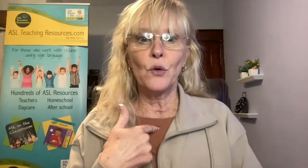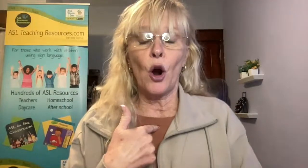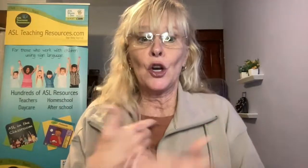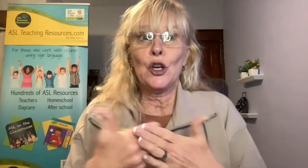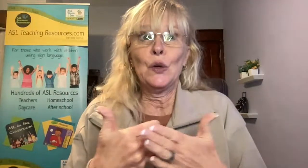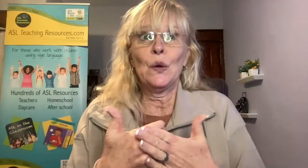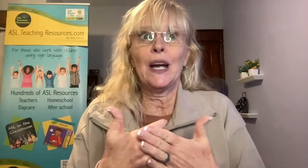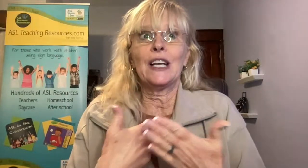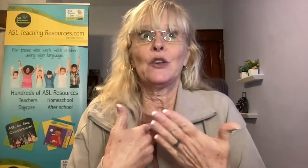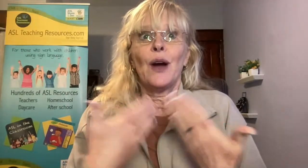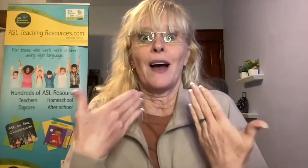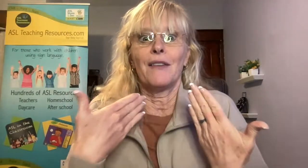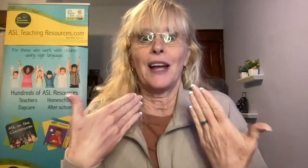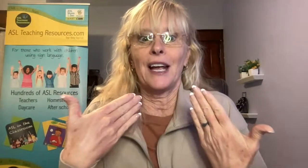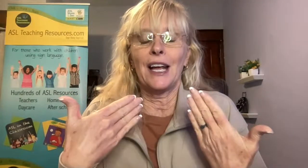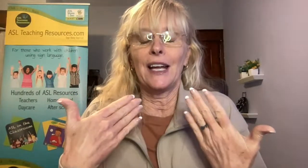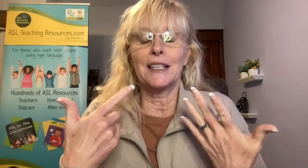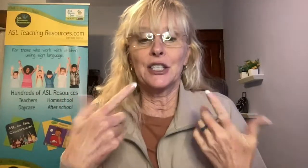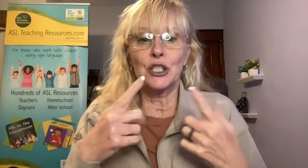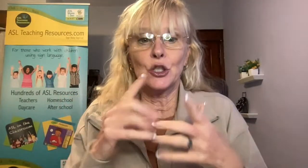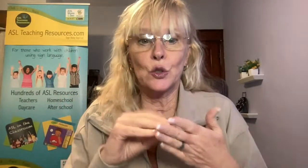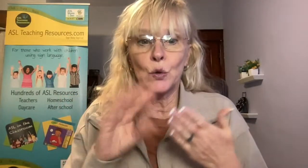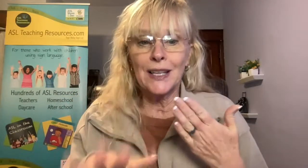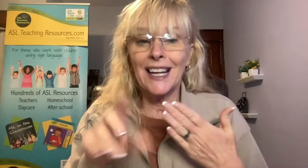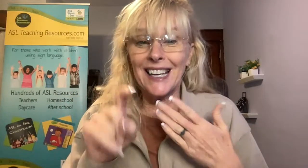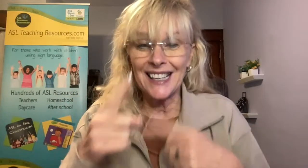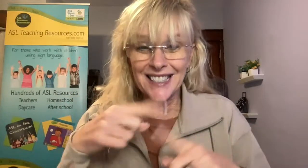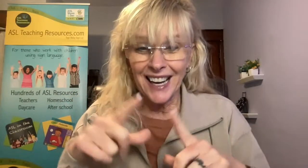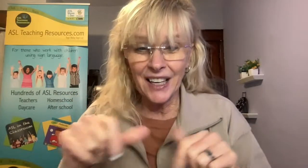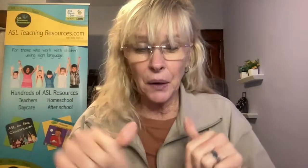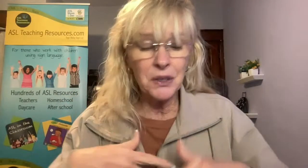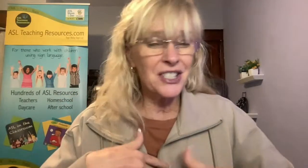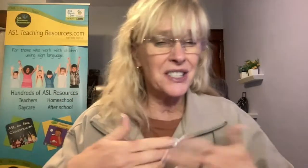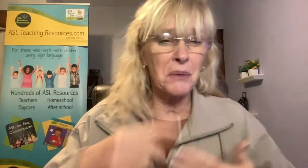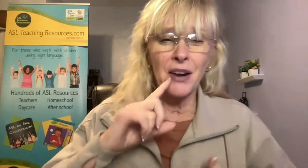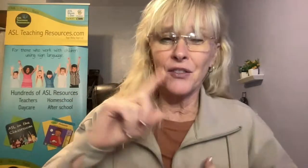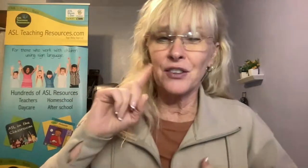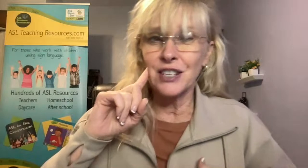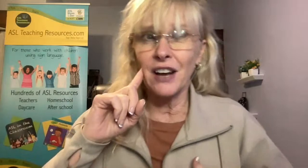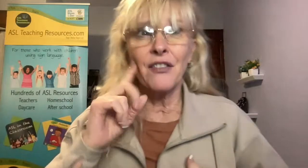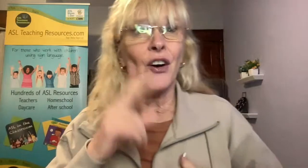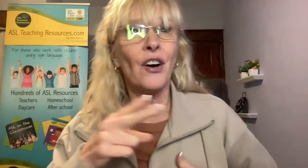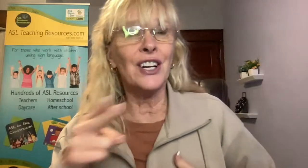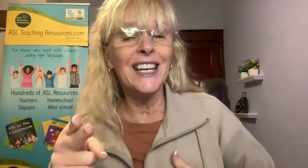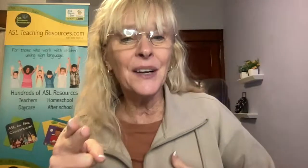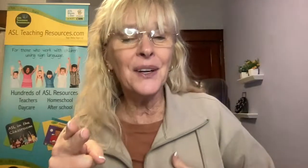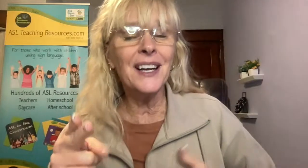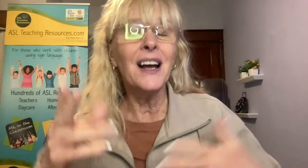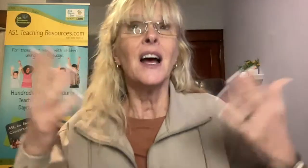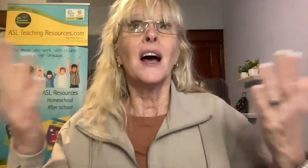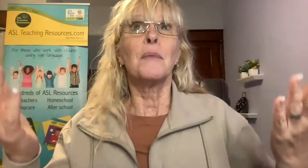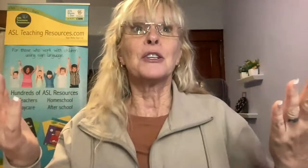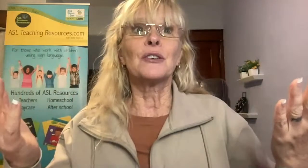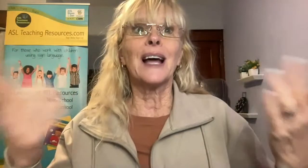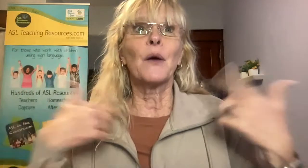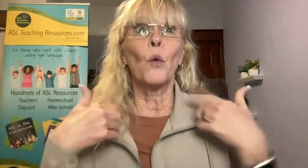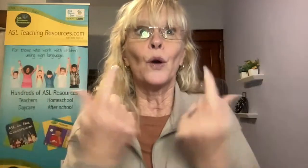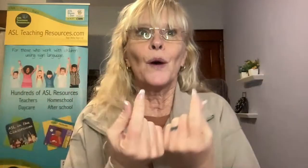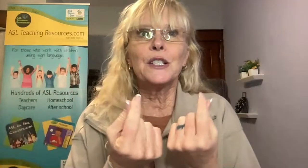are new and you have a student that needs sign language. Doesn't matter if they're deaf or hard of hearing, but you're like, what do I do?